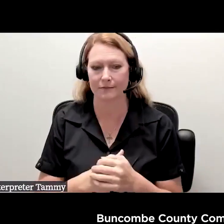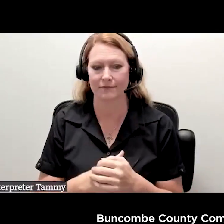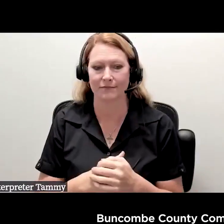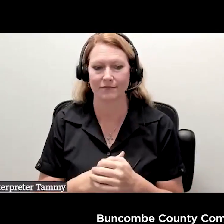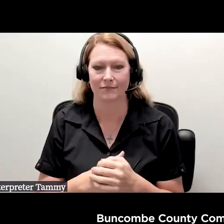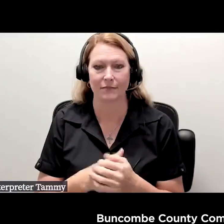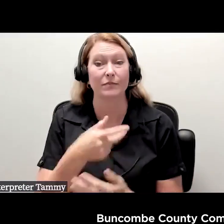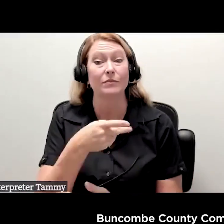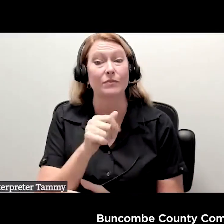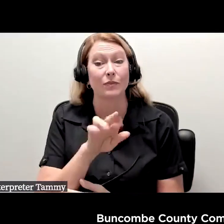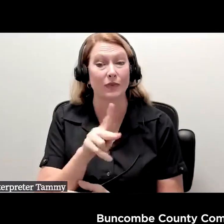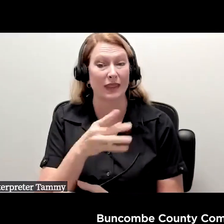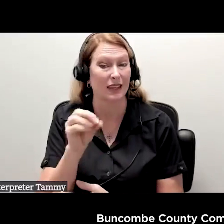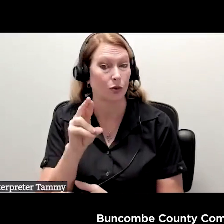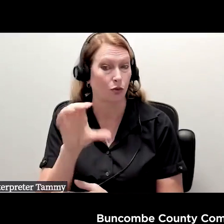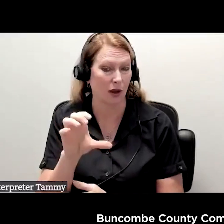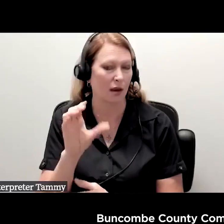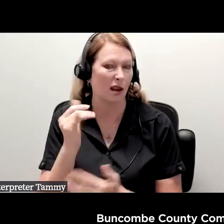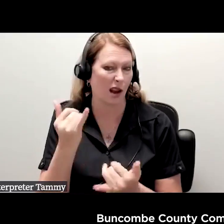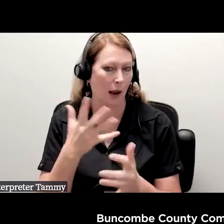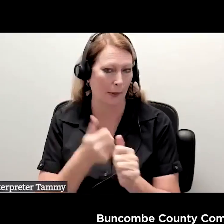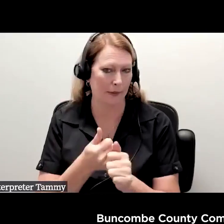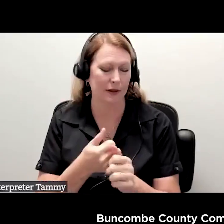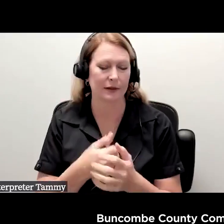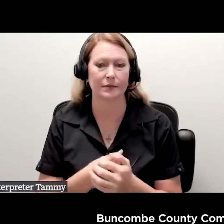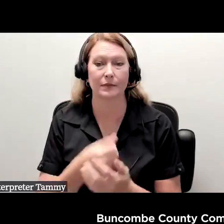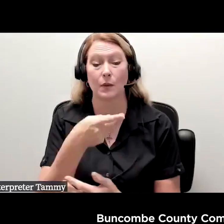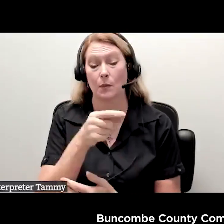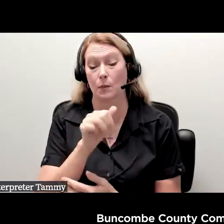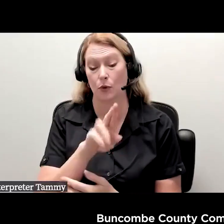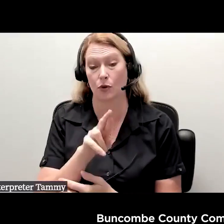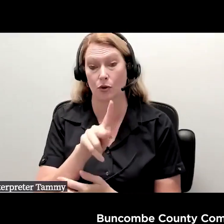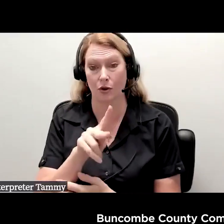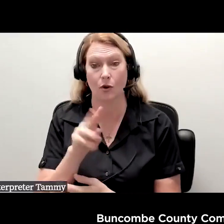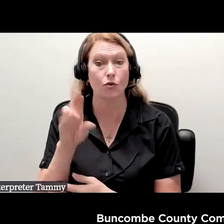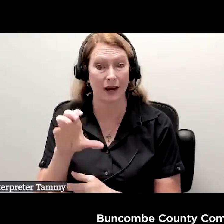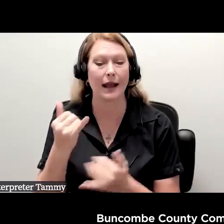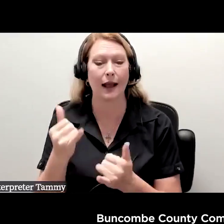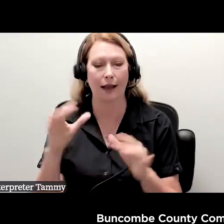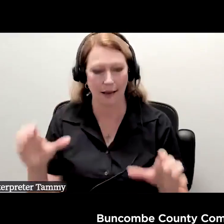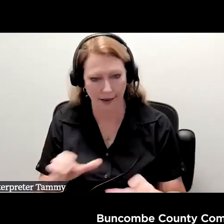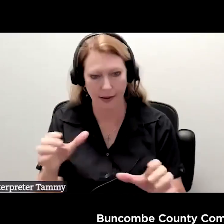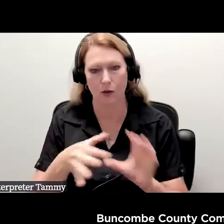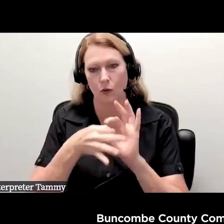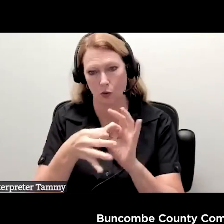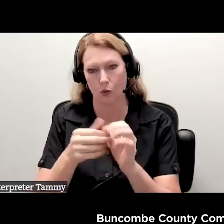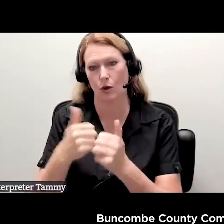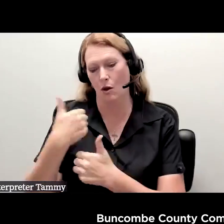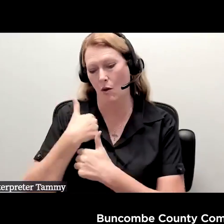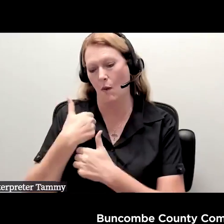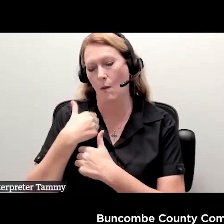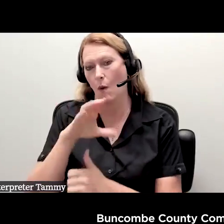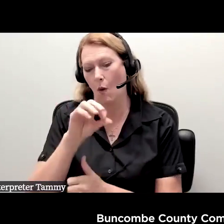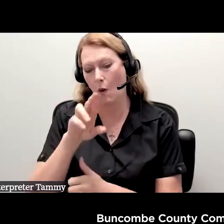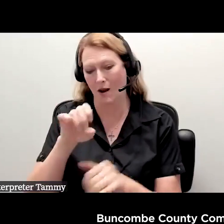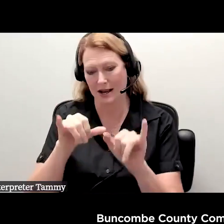Parks and Recreation update. The Parks and Recreation Department is actively coordinating with the Army Corps of Engineers